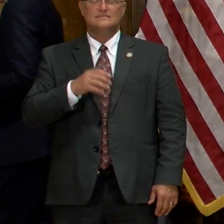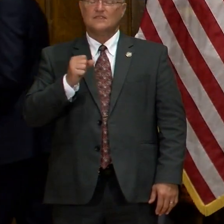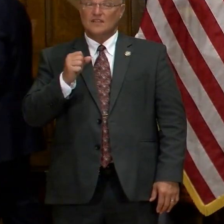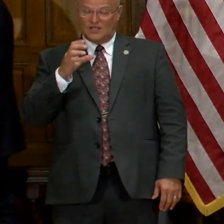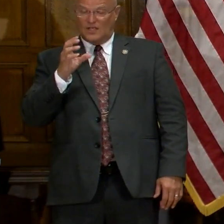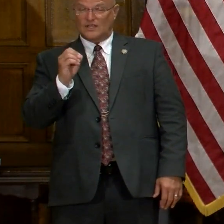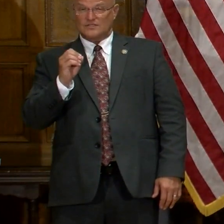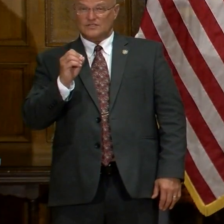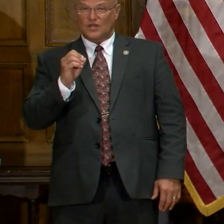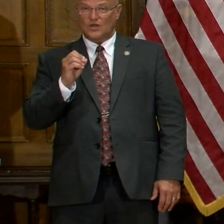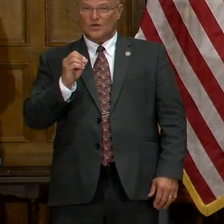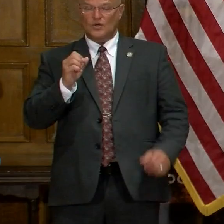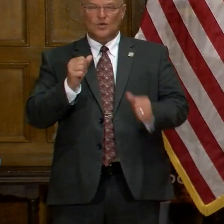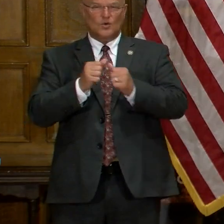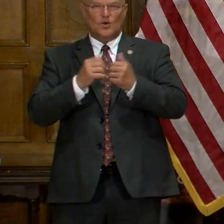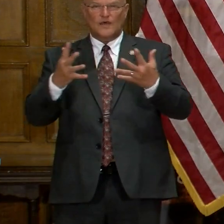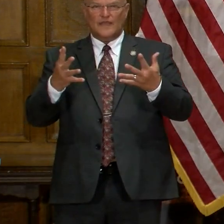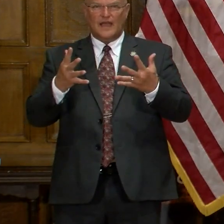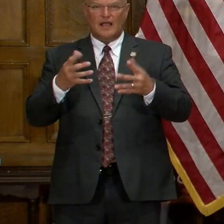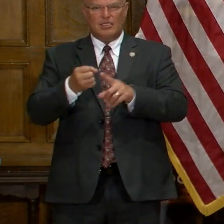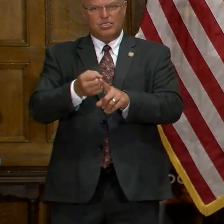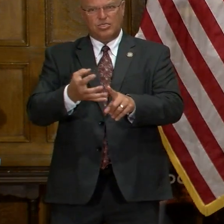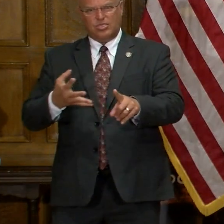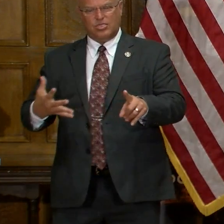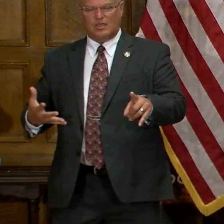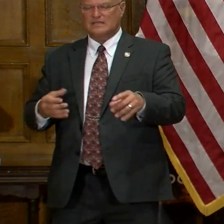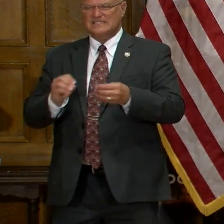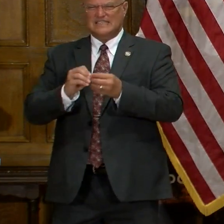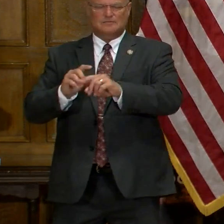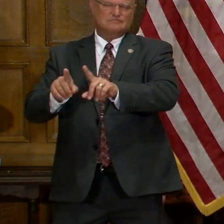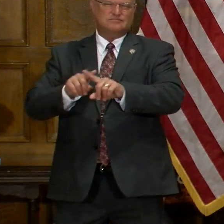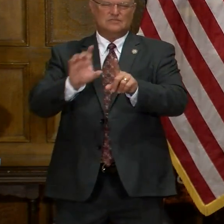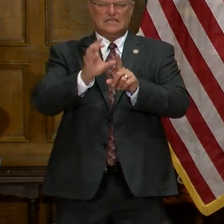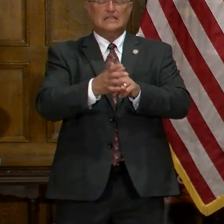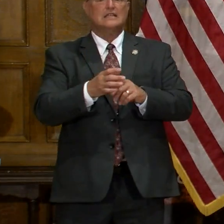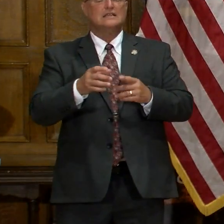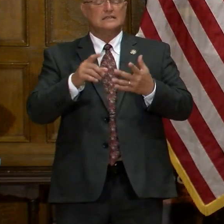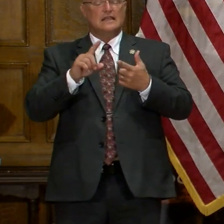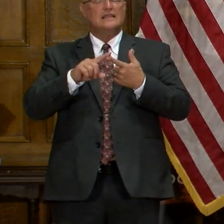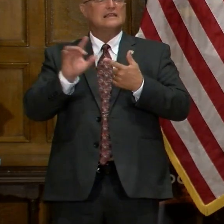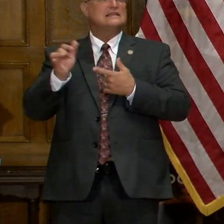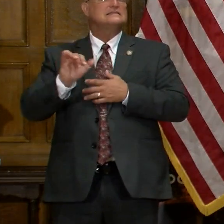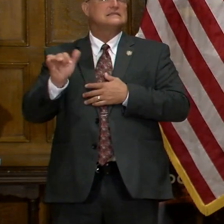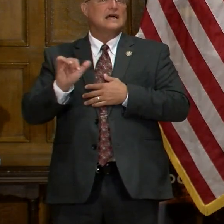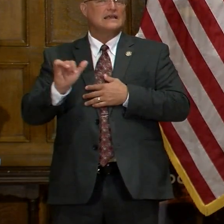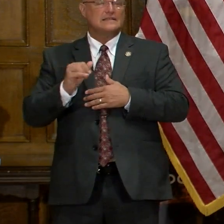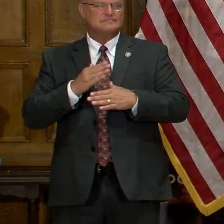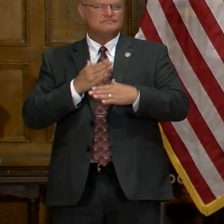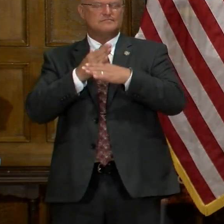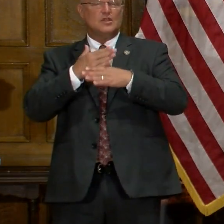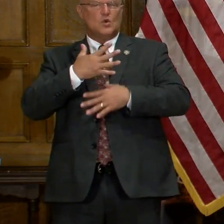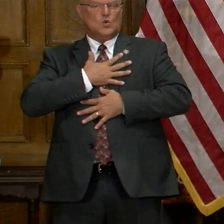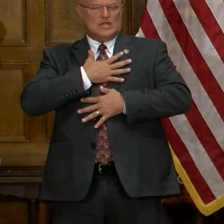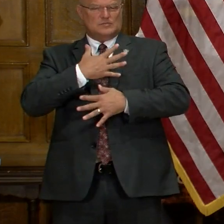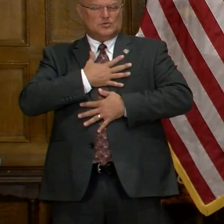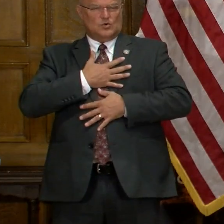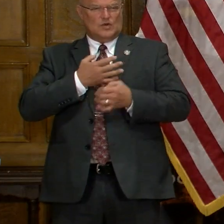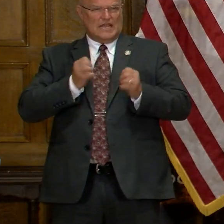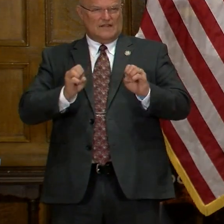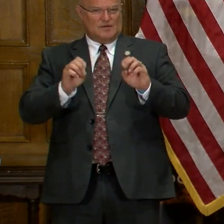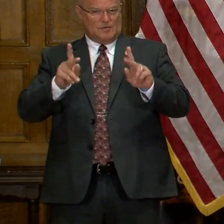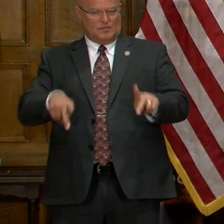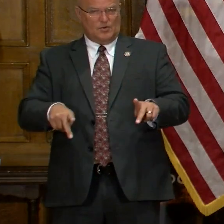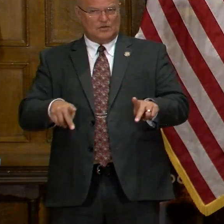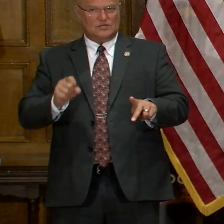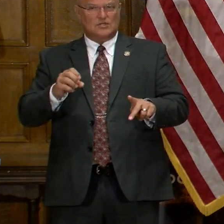So without being expansive of the number of conditions, they would be conditions that would impede respiratory effort by the individual.